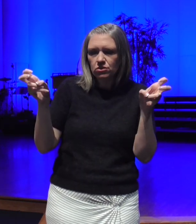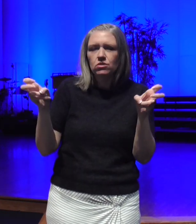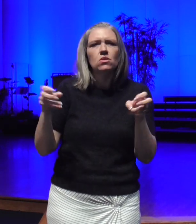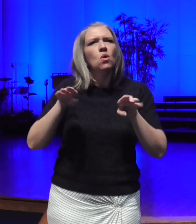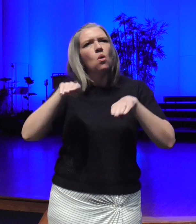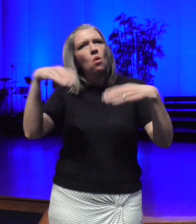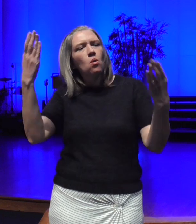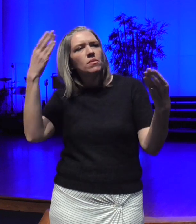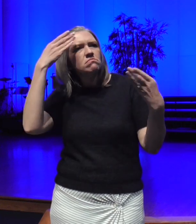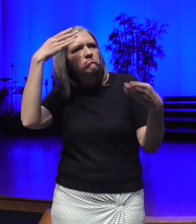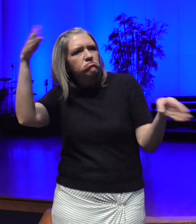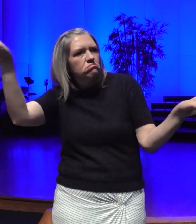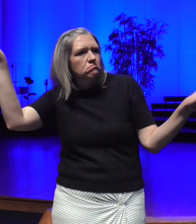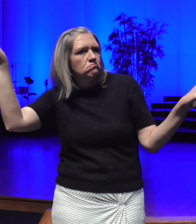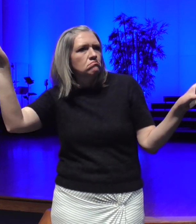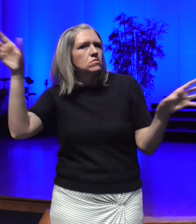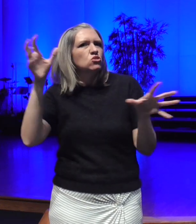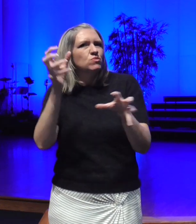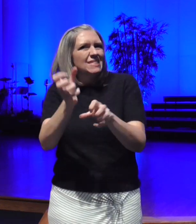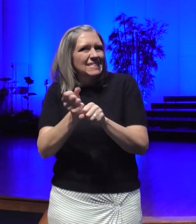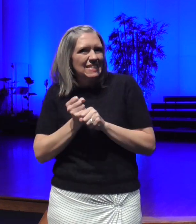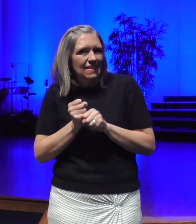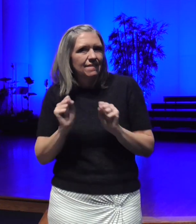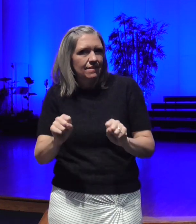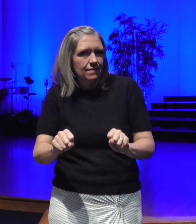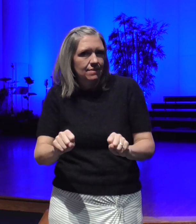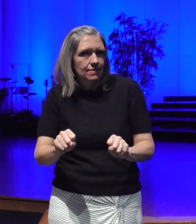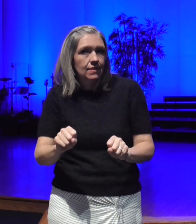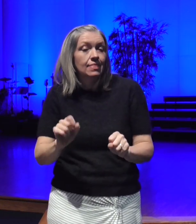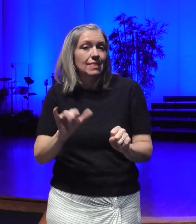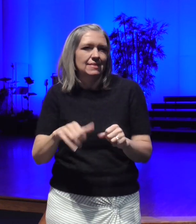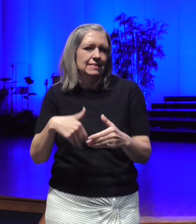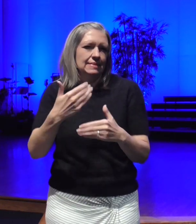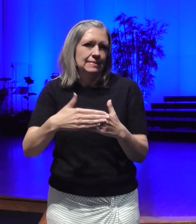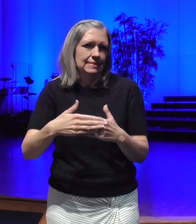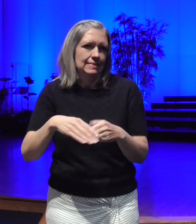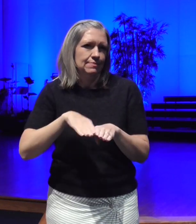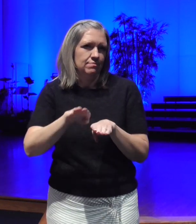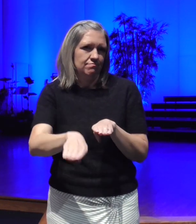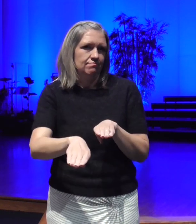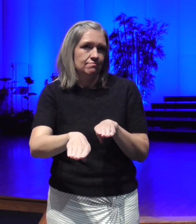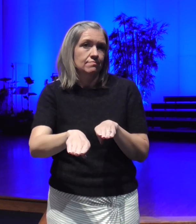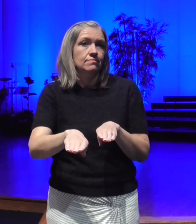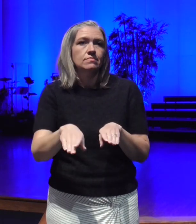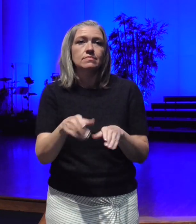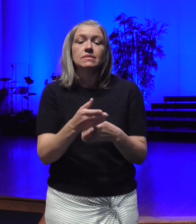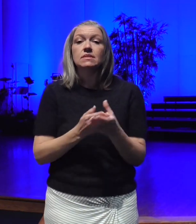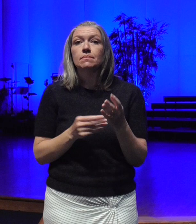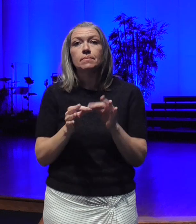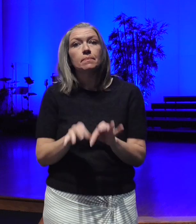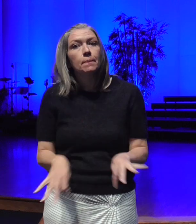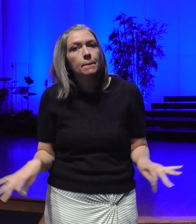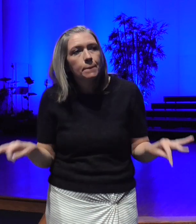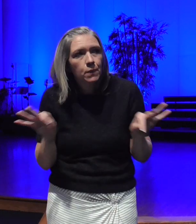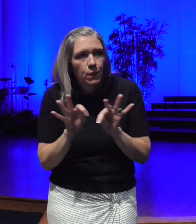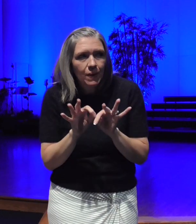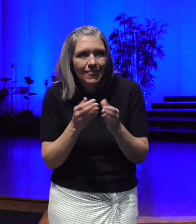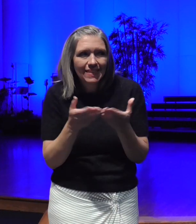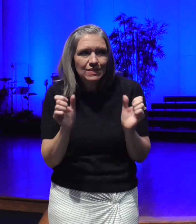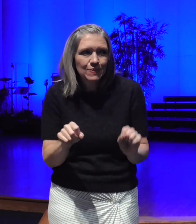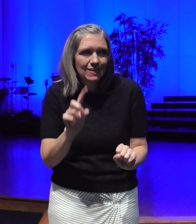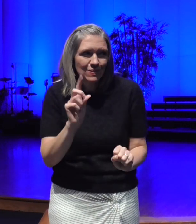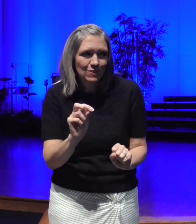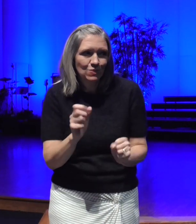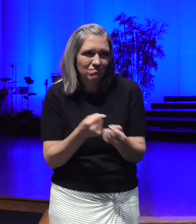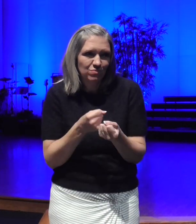receiver consciousness then becomes the next step. And there are some really important things we can do around this. This